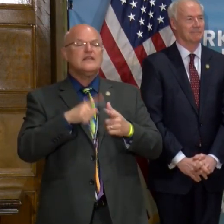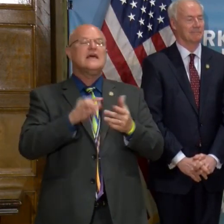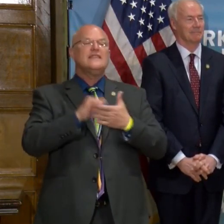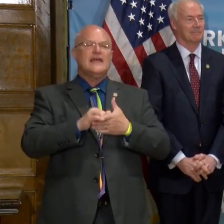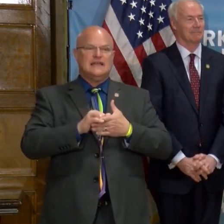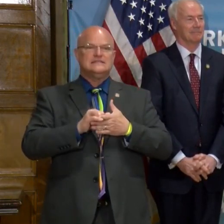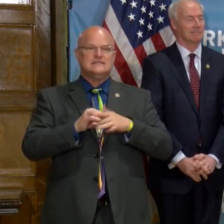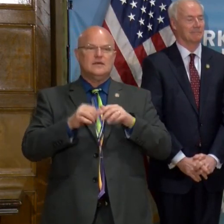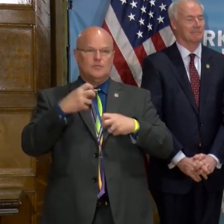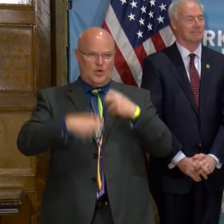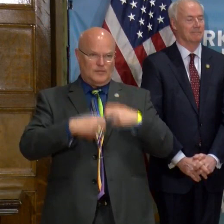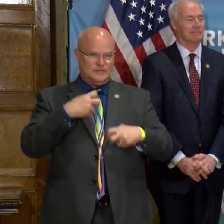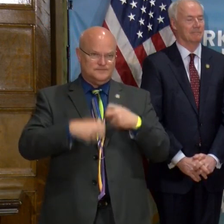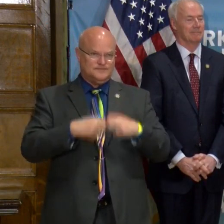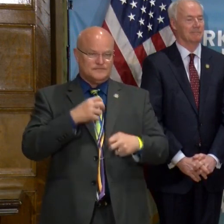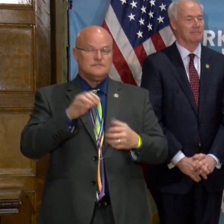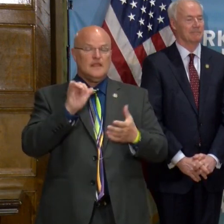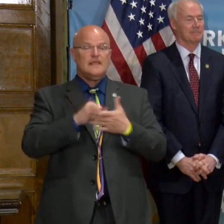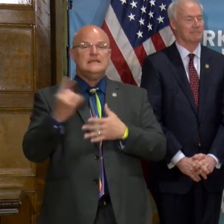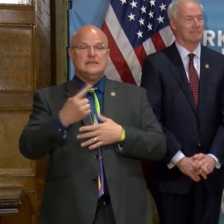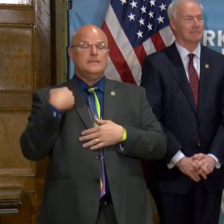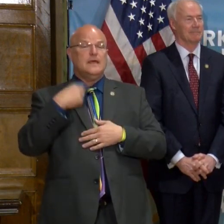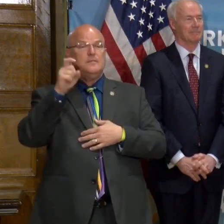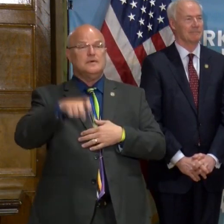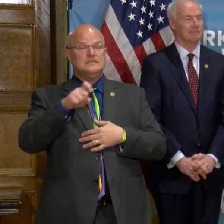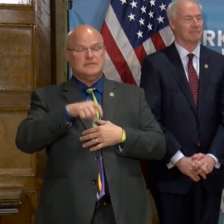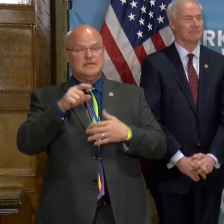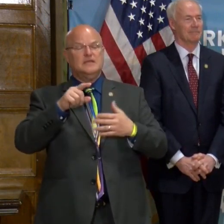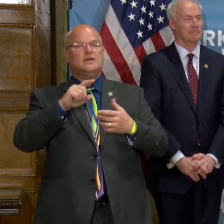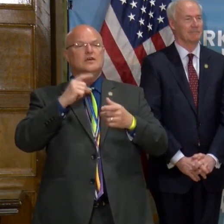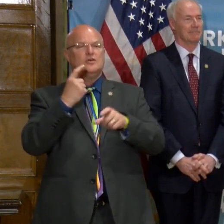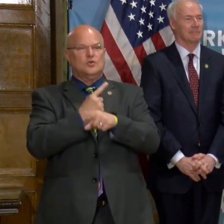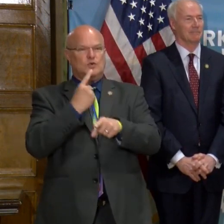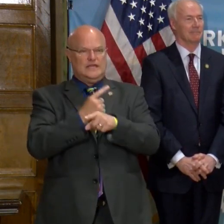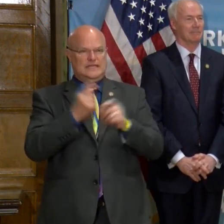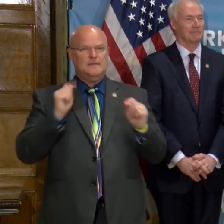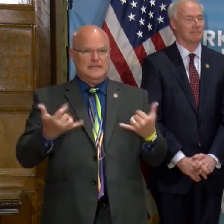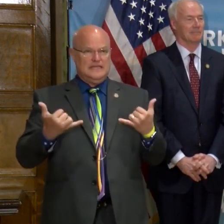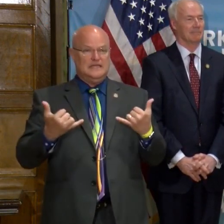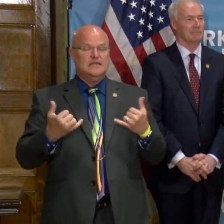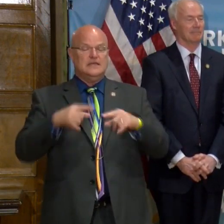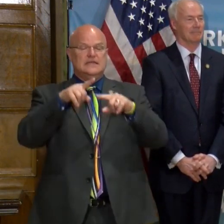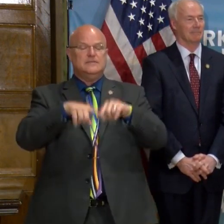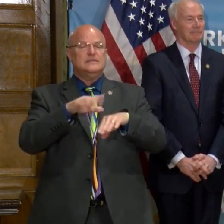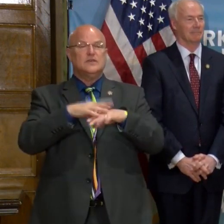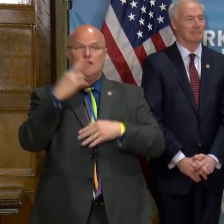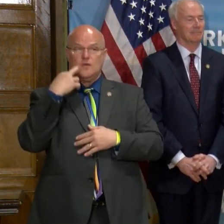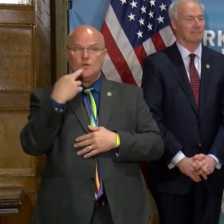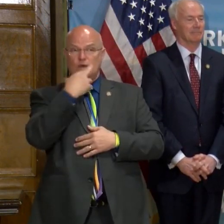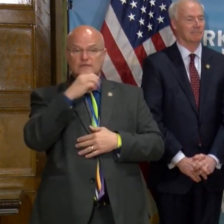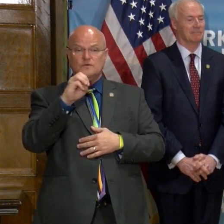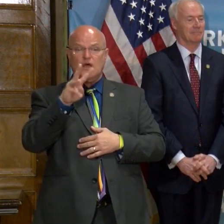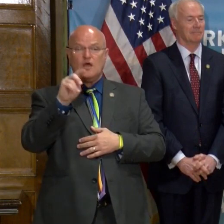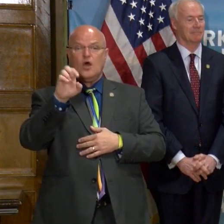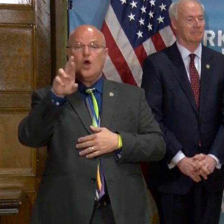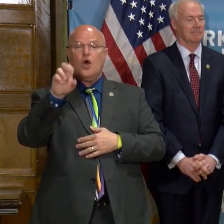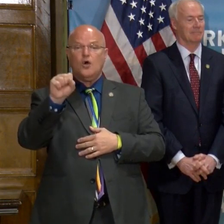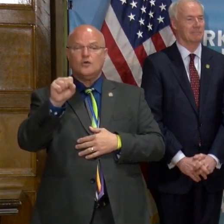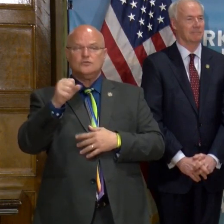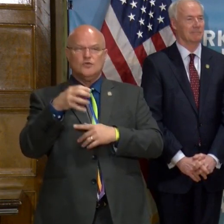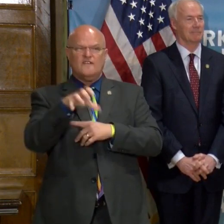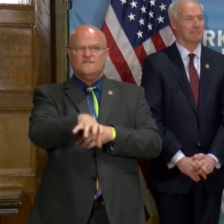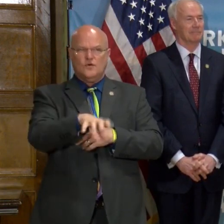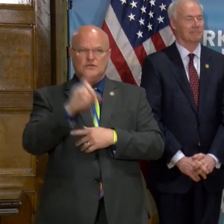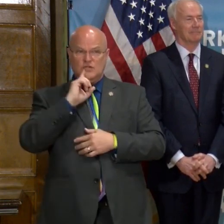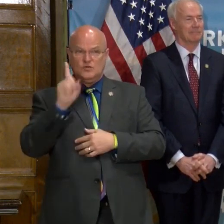that's a deficiency. And that's something that will have to be corrected immediately. So it is up to the restaurant owners to